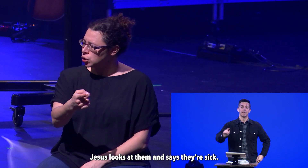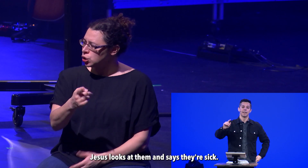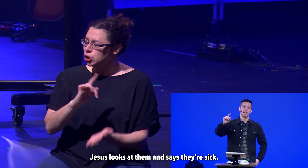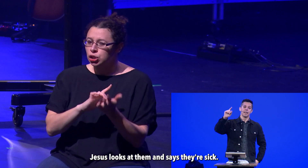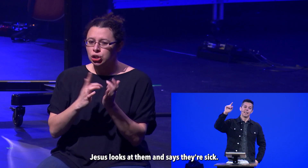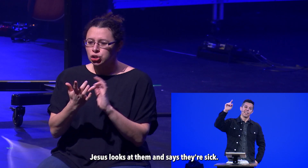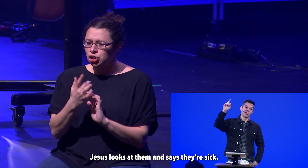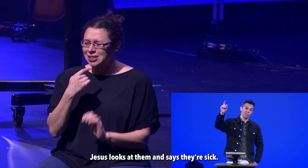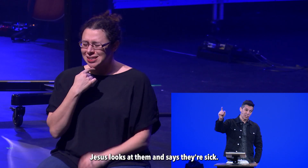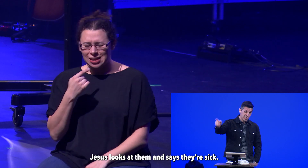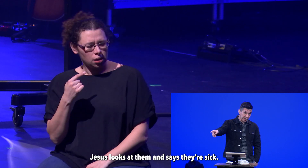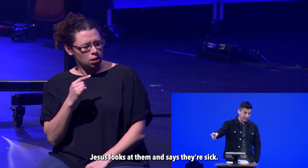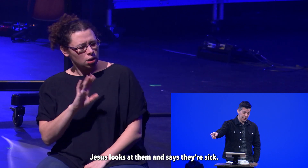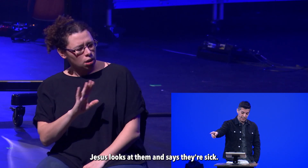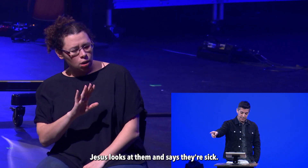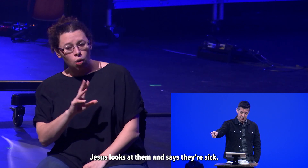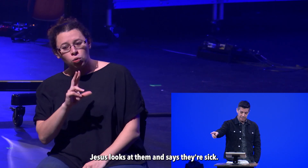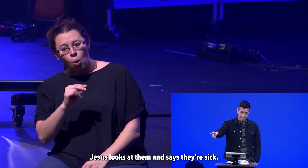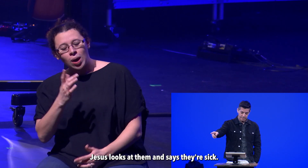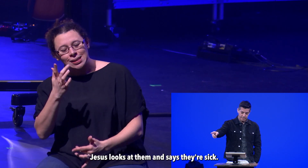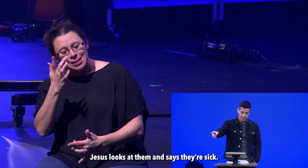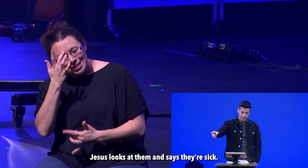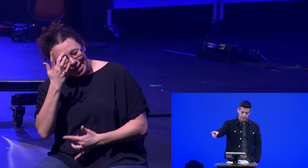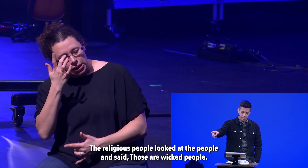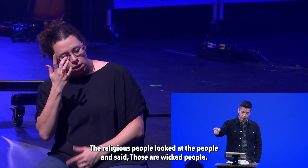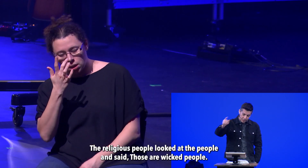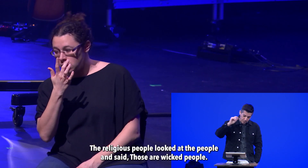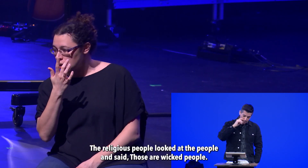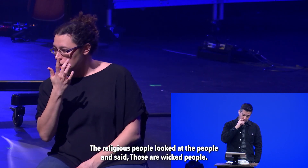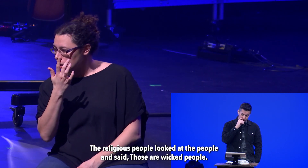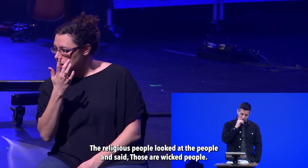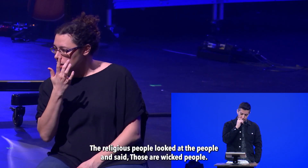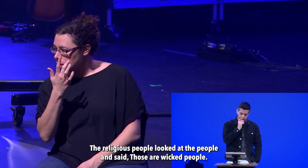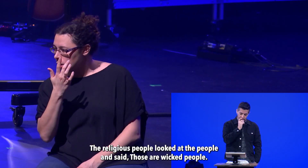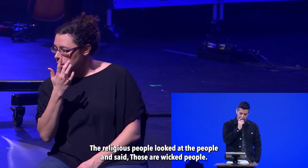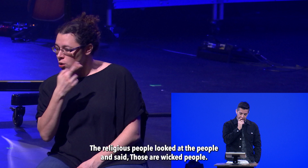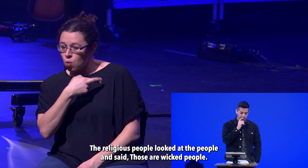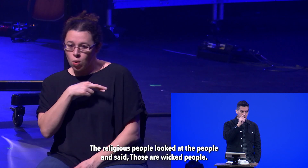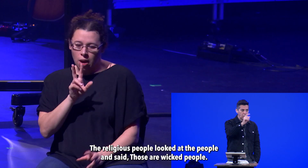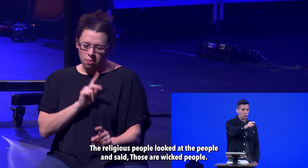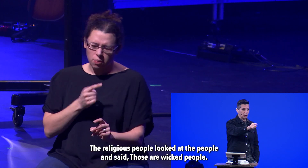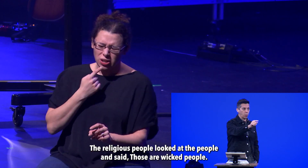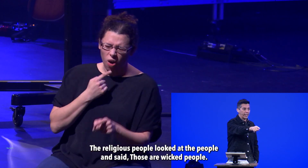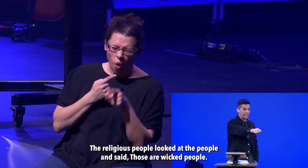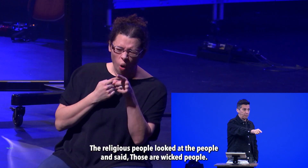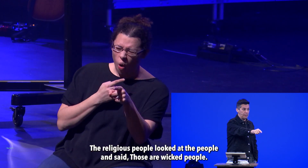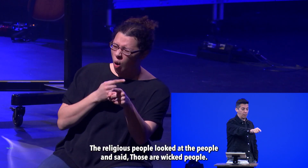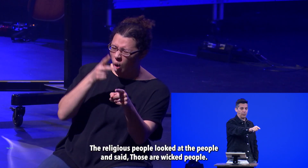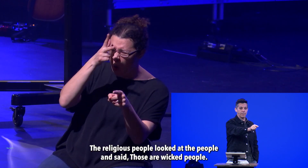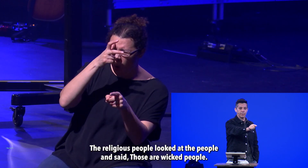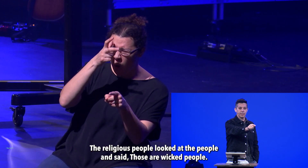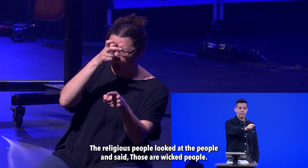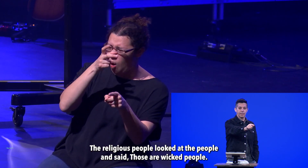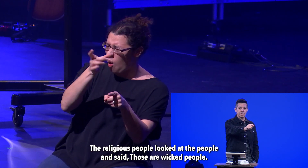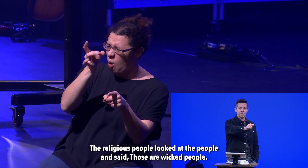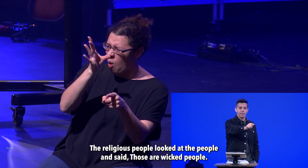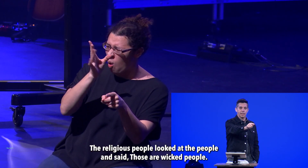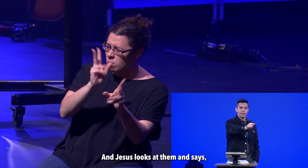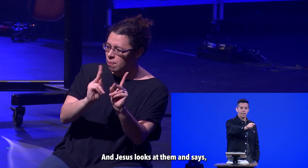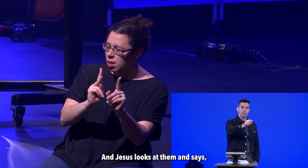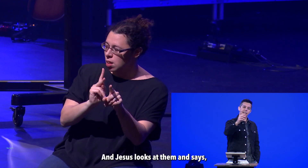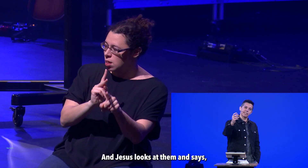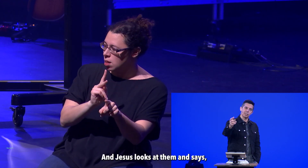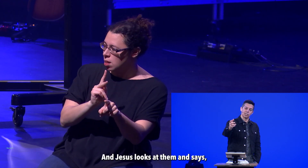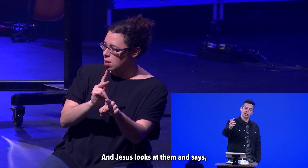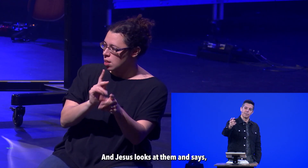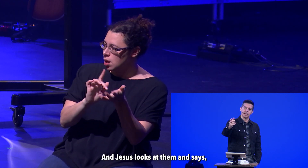says, they're sick. The religious people looked at the people and said, those are wicked people.